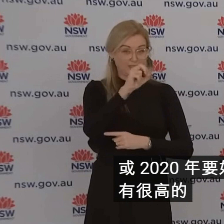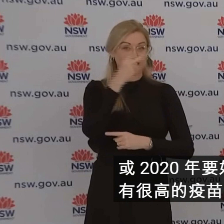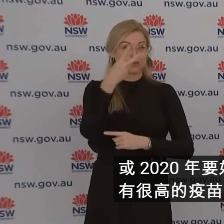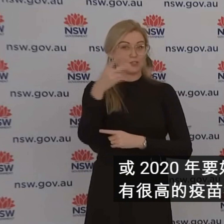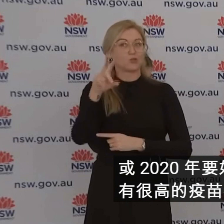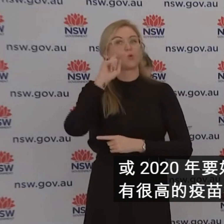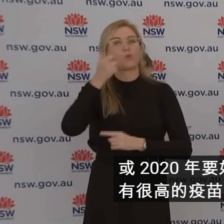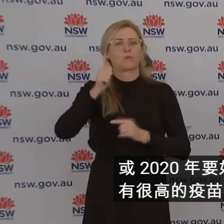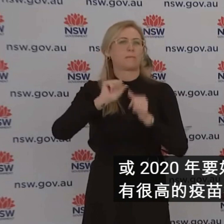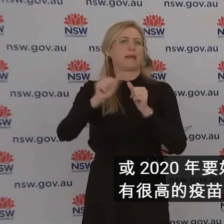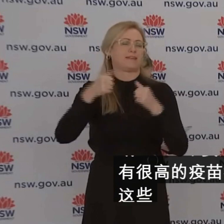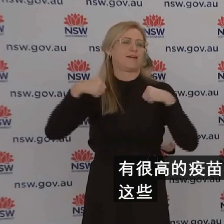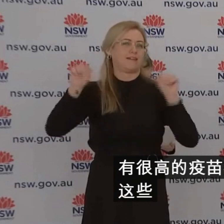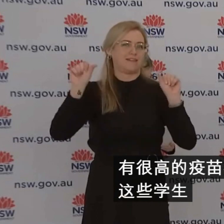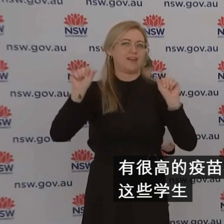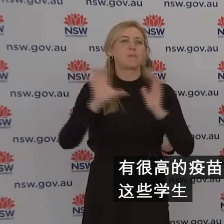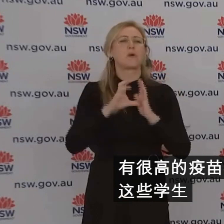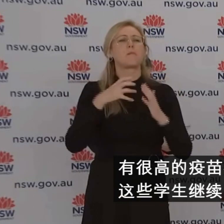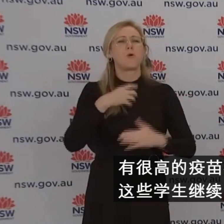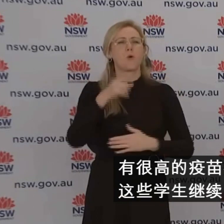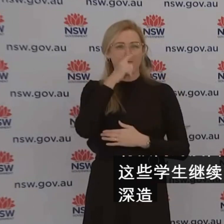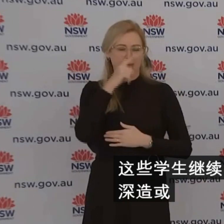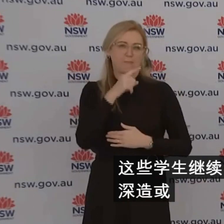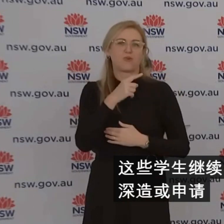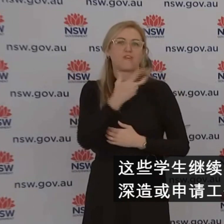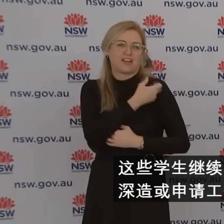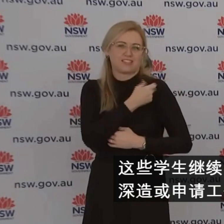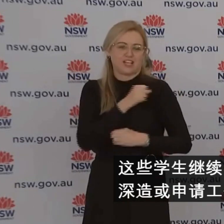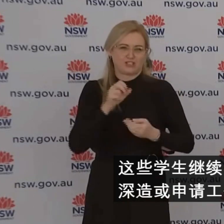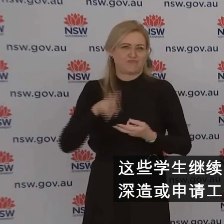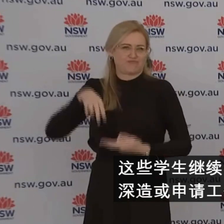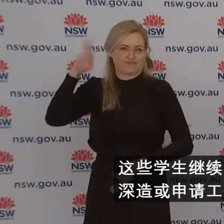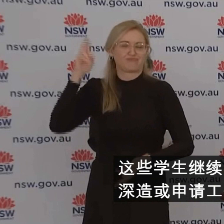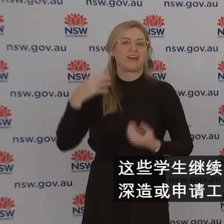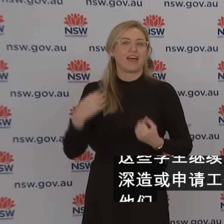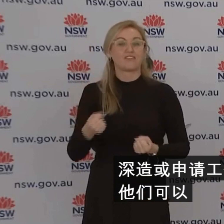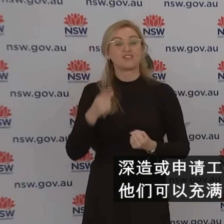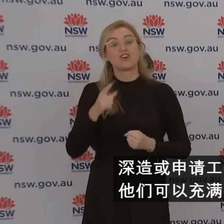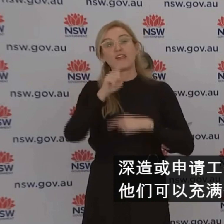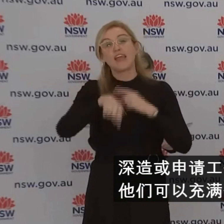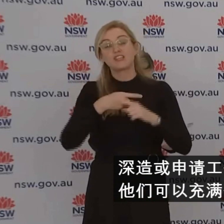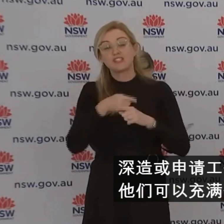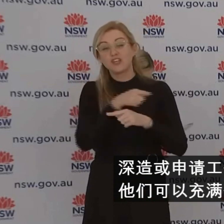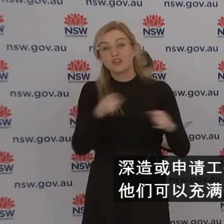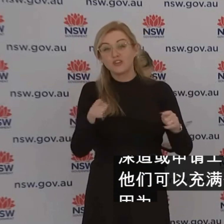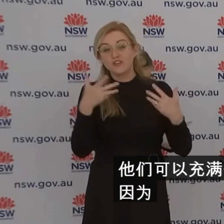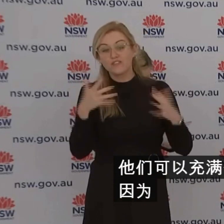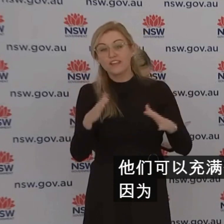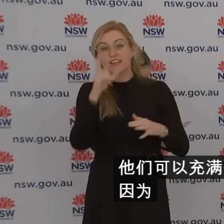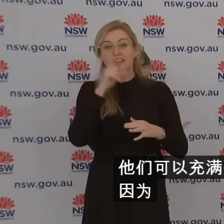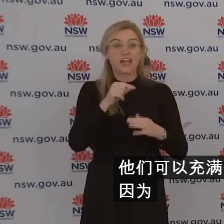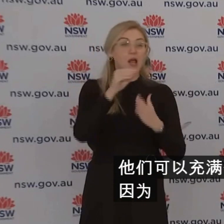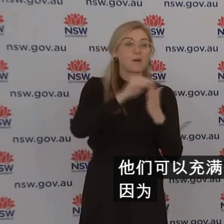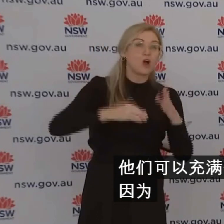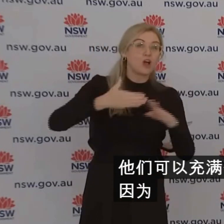rate of vaccination. And so when these students go on to further education or apply for jobs, they can look forward to the future with